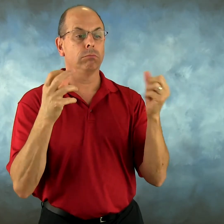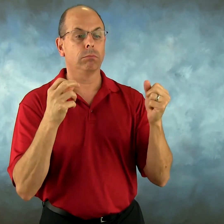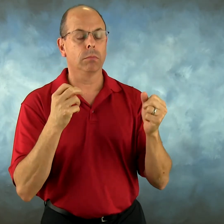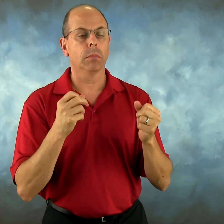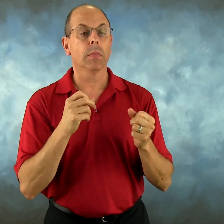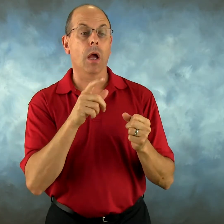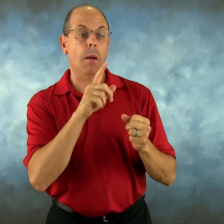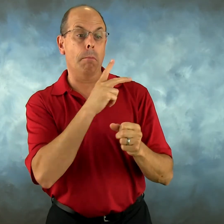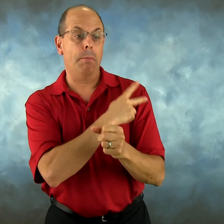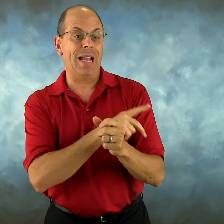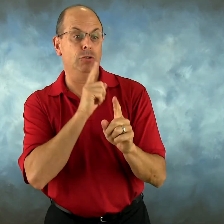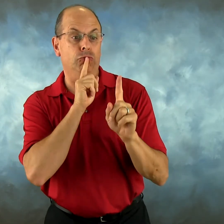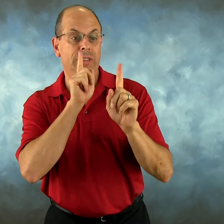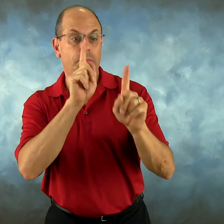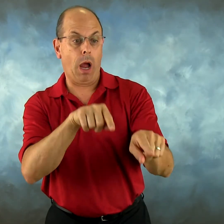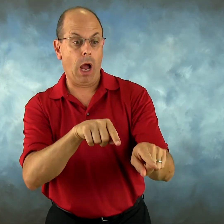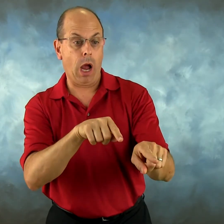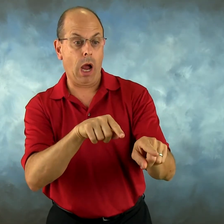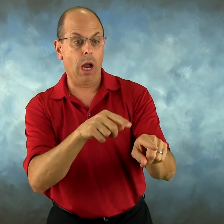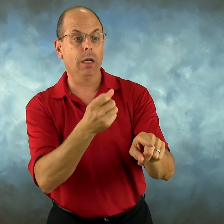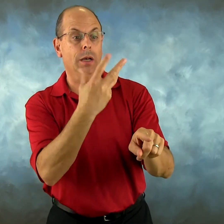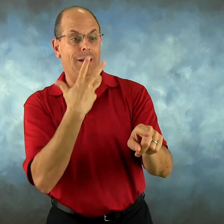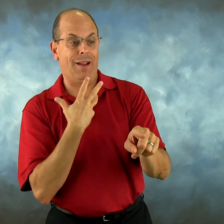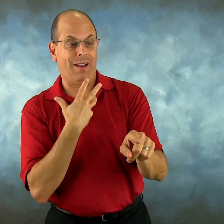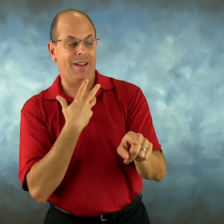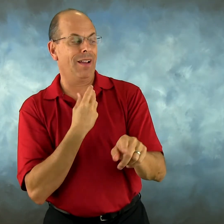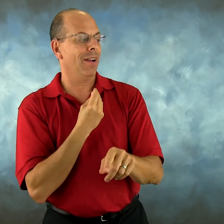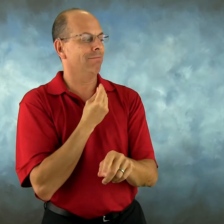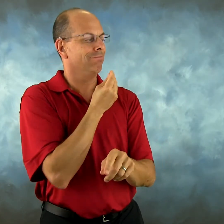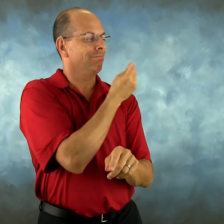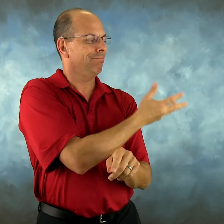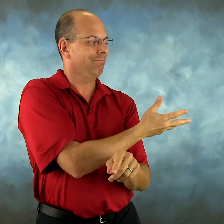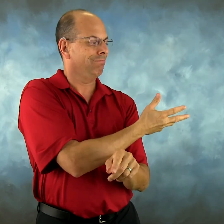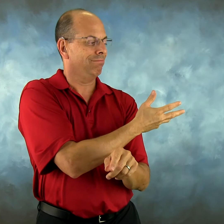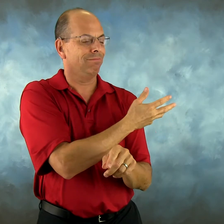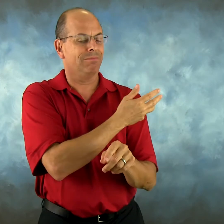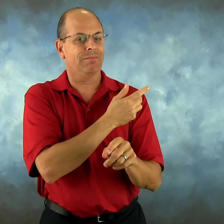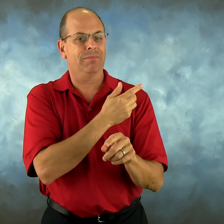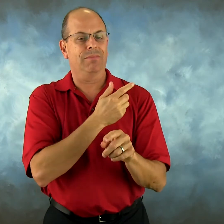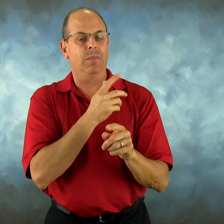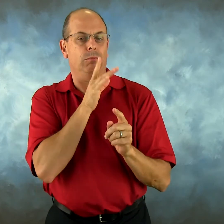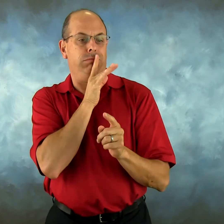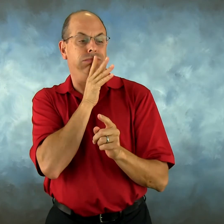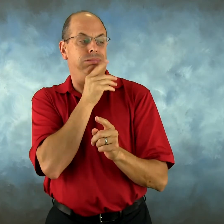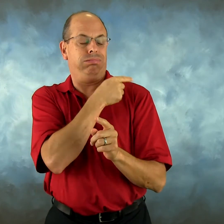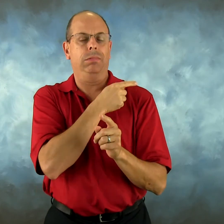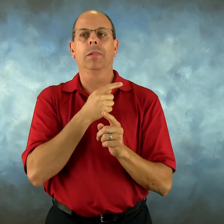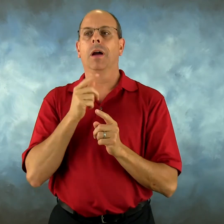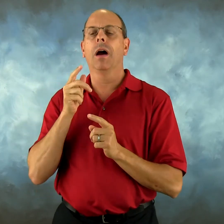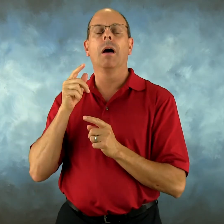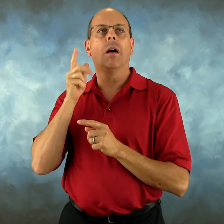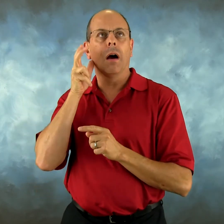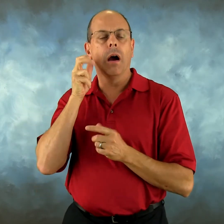the interpreter will sign that. Where are you hurt? When the patient responds, the interpreter will voice it